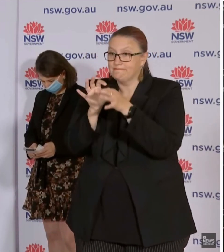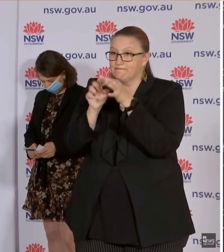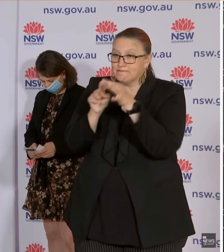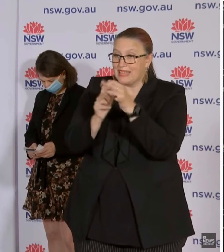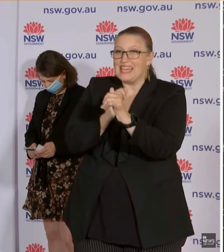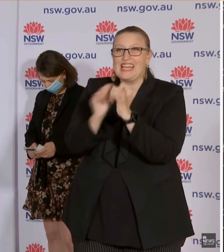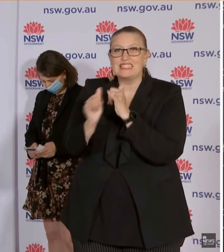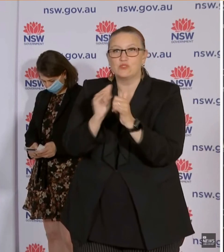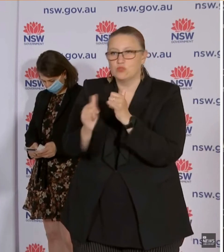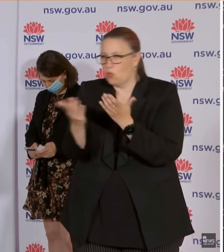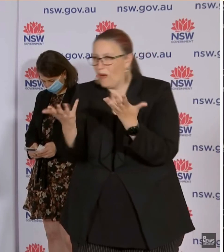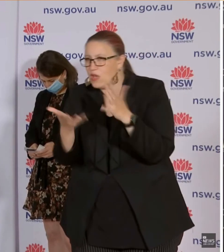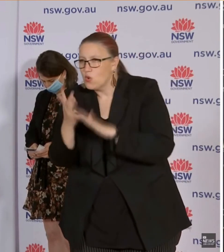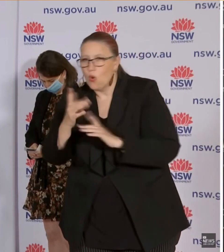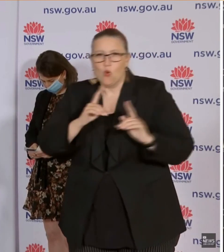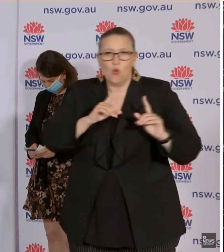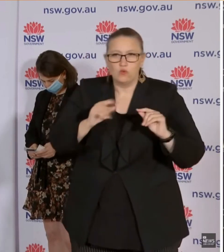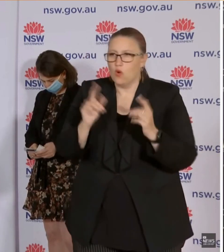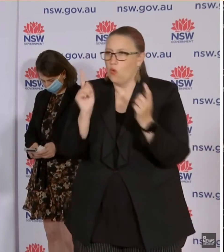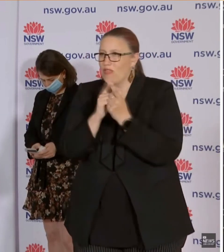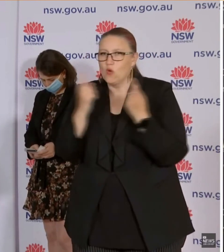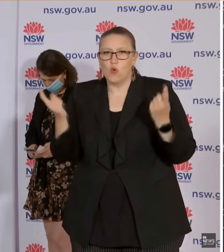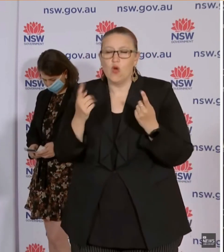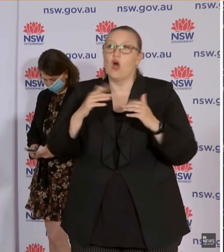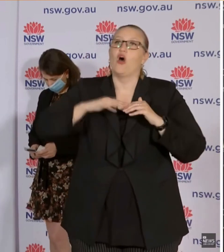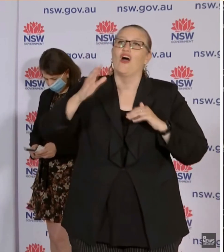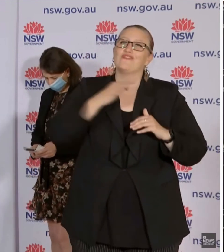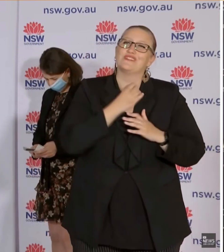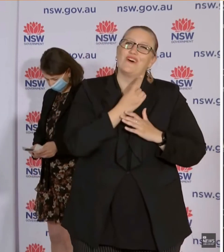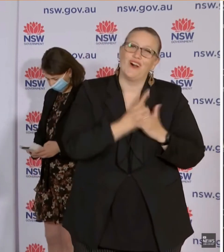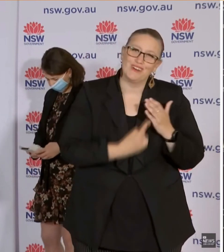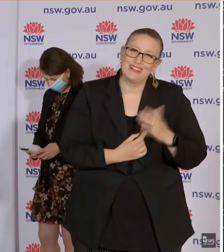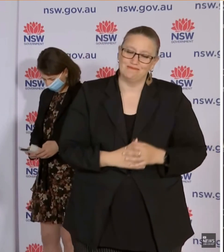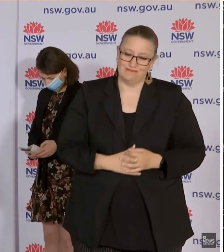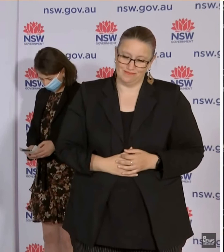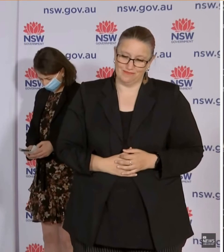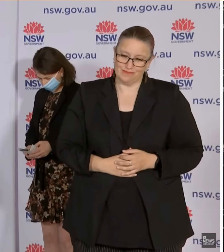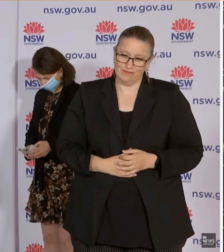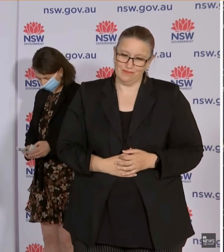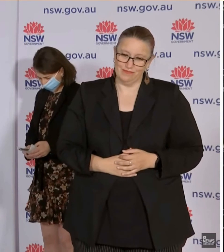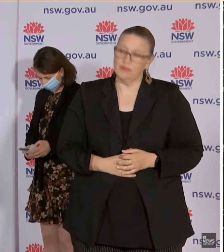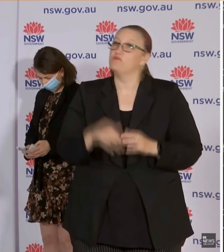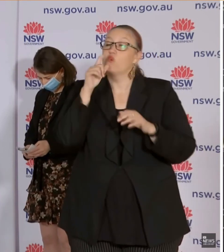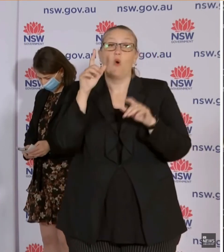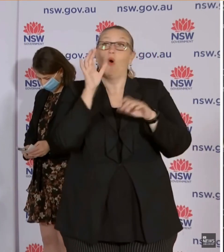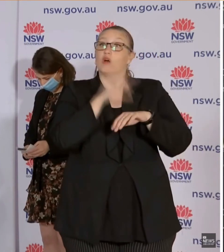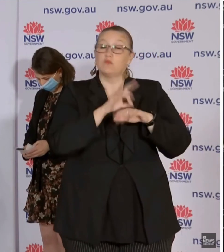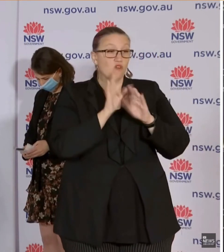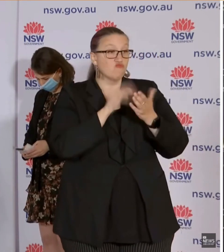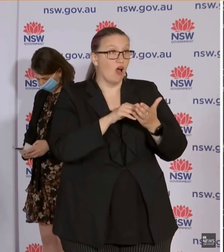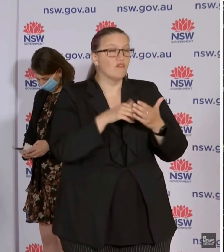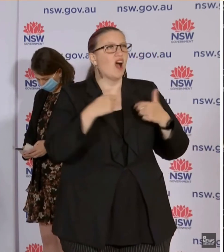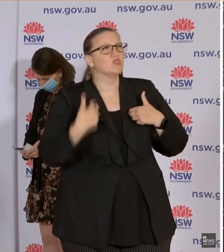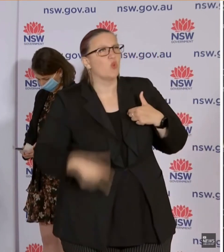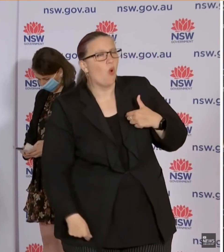other high-risk settings, and as I said, we're triaging and prioritising. I cannot stress enough, our contact tracers are